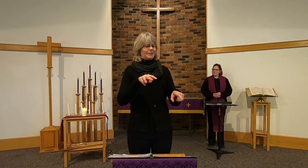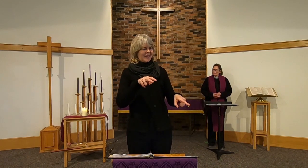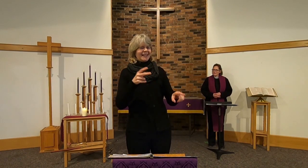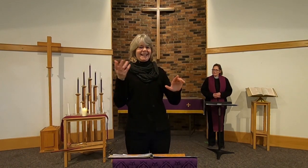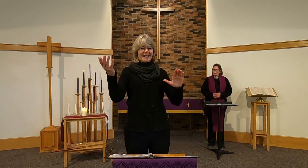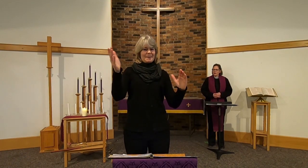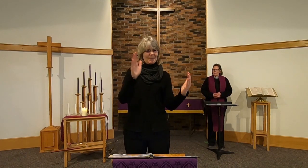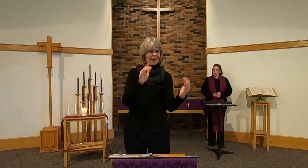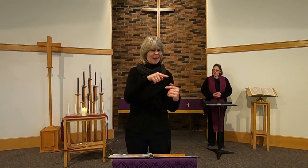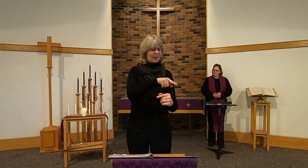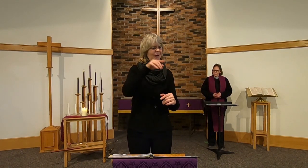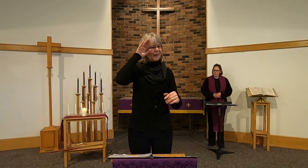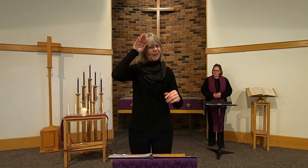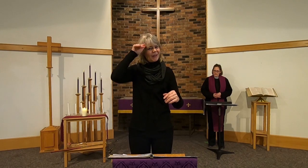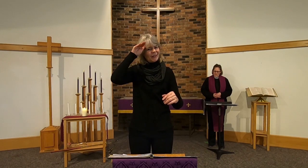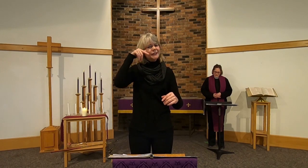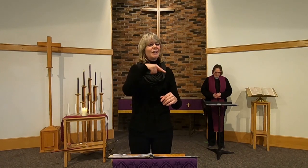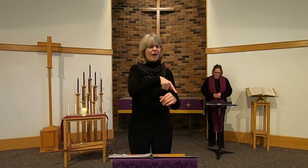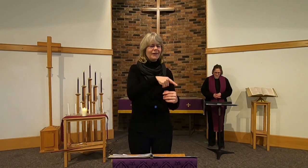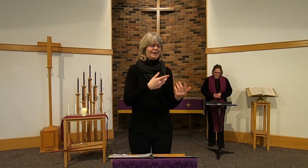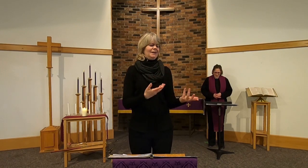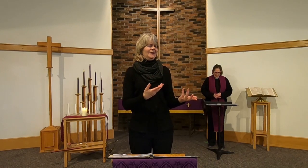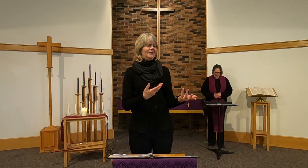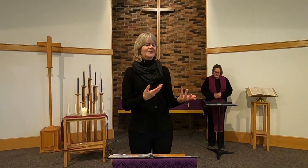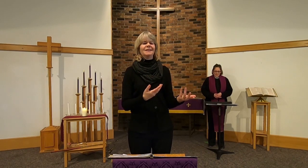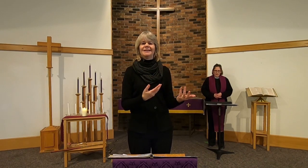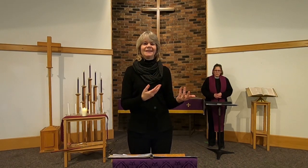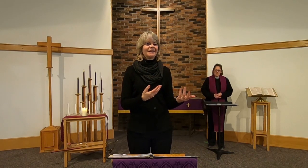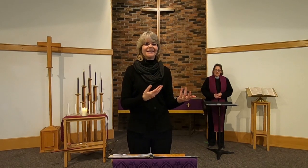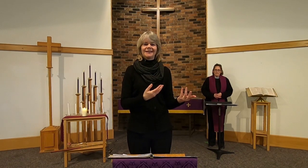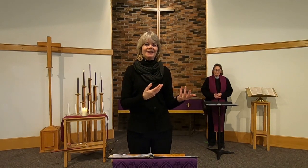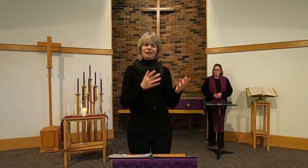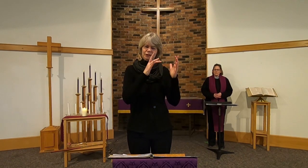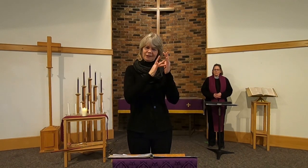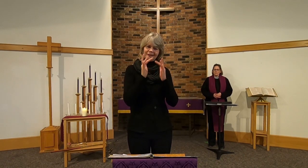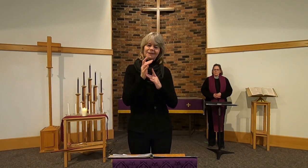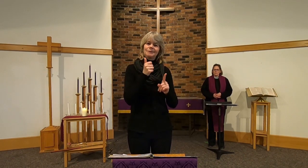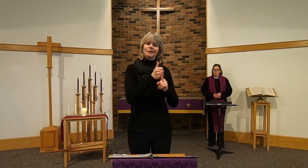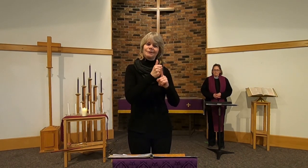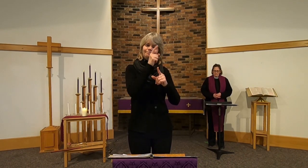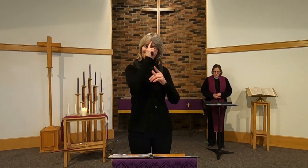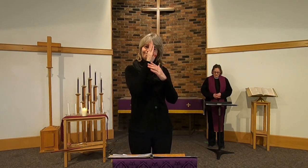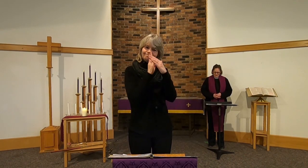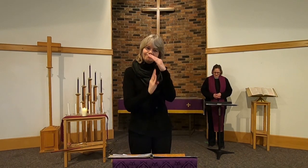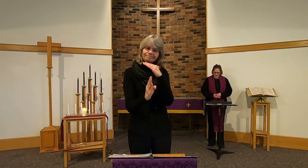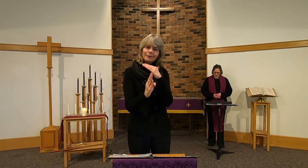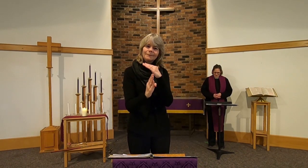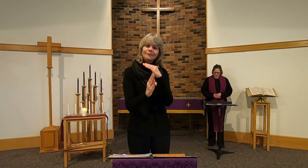And instead, our Lord Jesus comes into Jerusalem